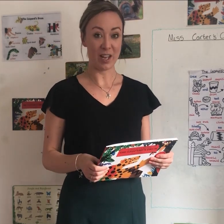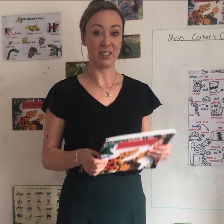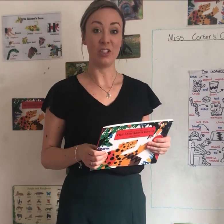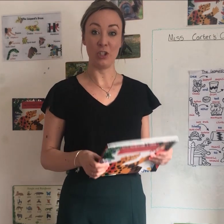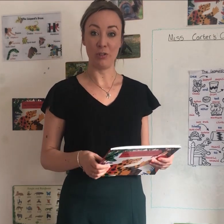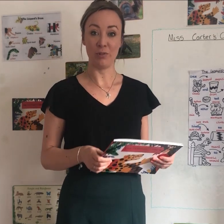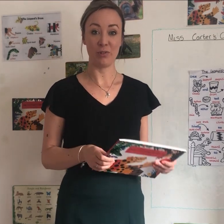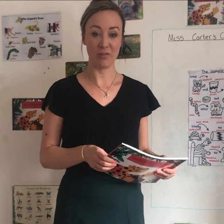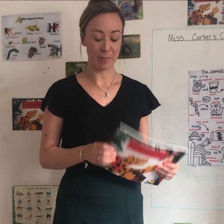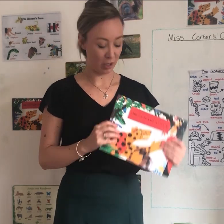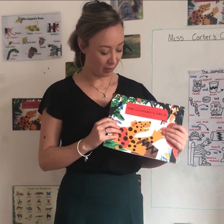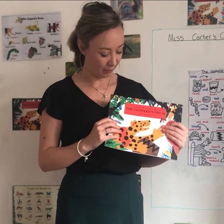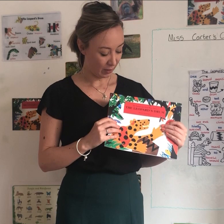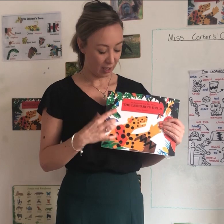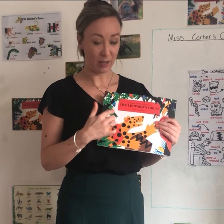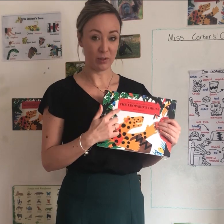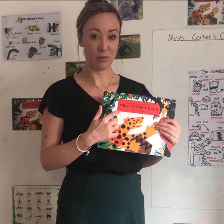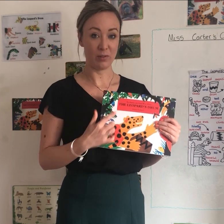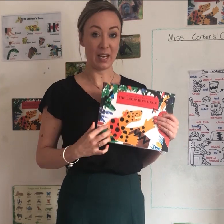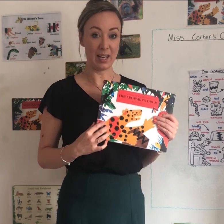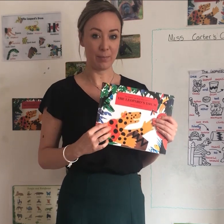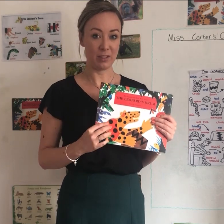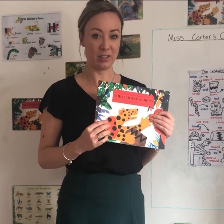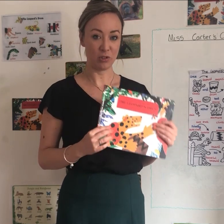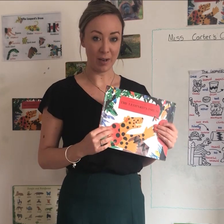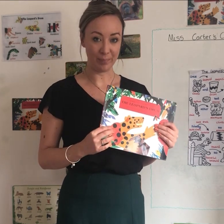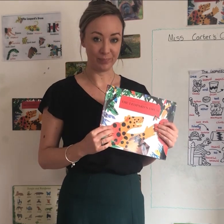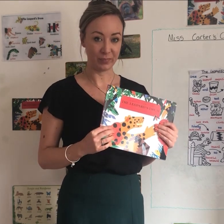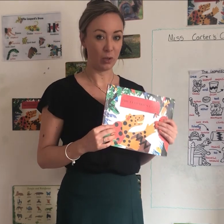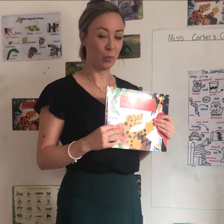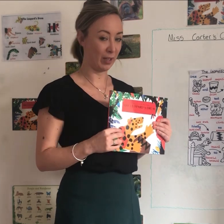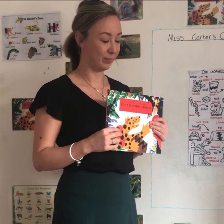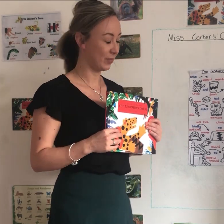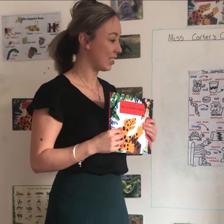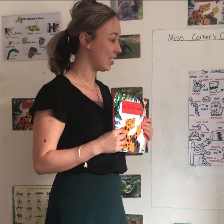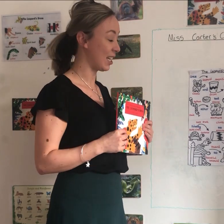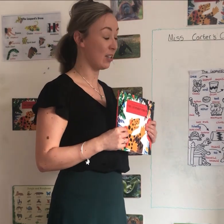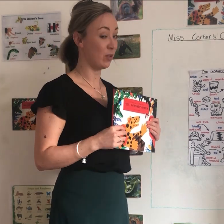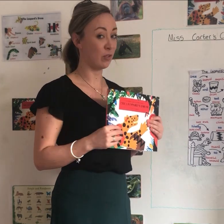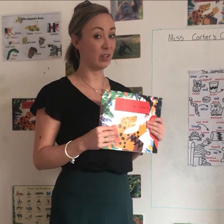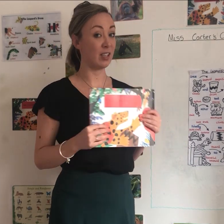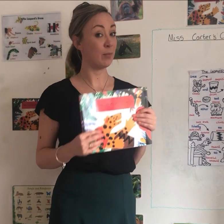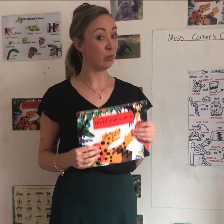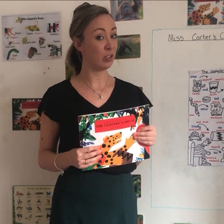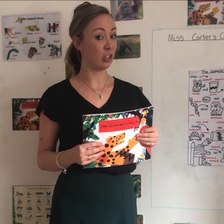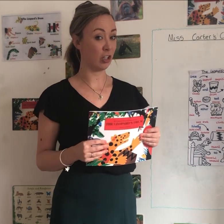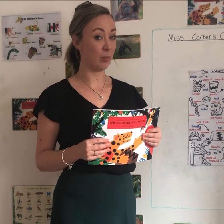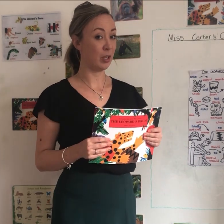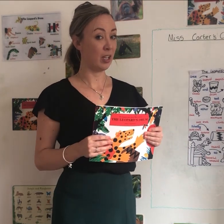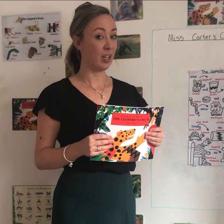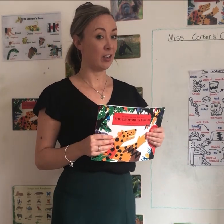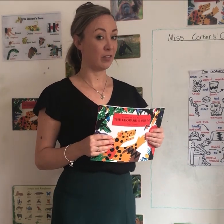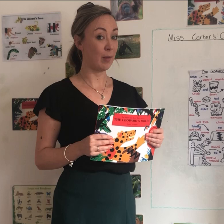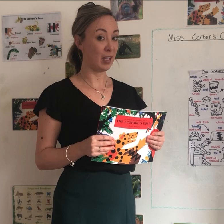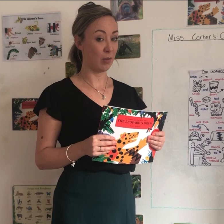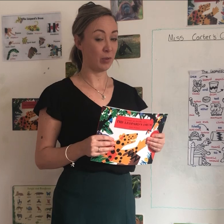a new storybook. It was called The Leopard's Drum. Well, today we've got the important job of coming up with